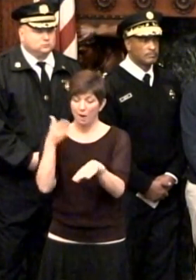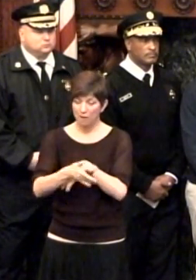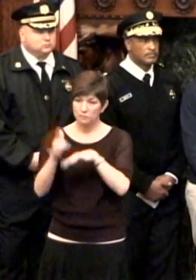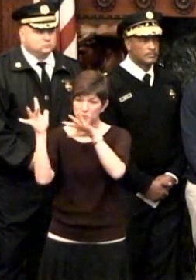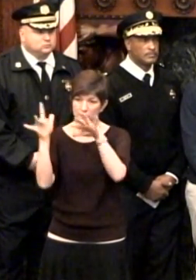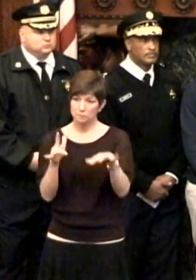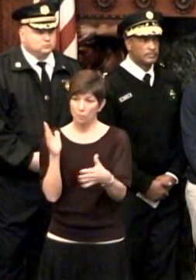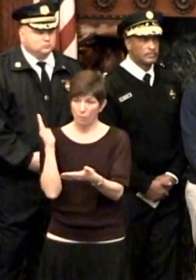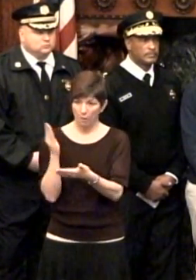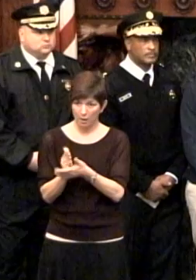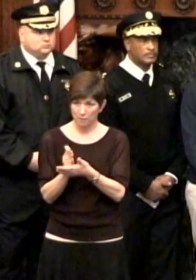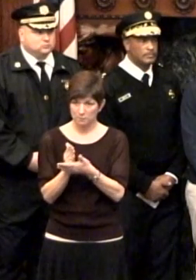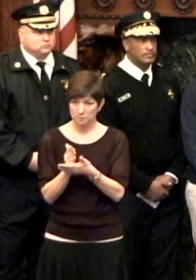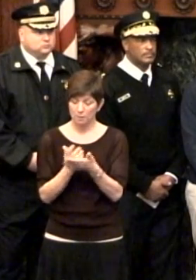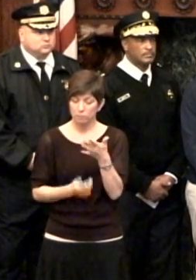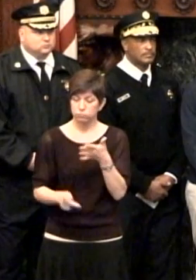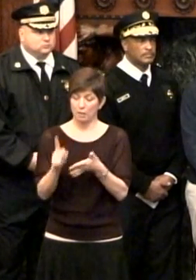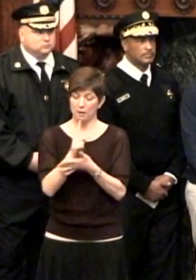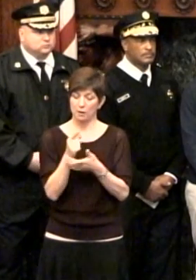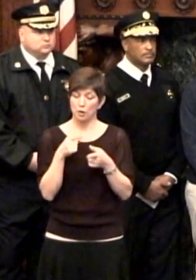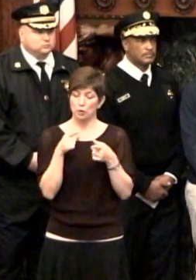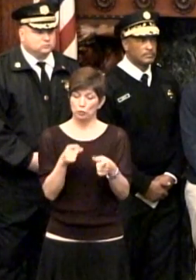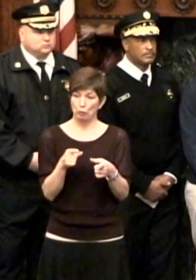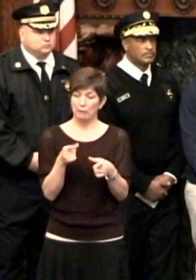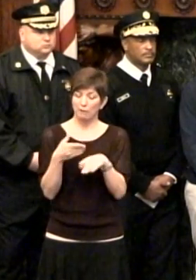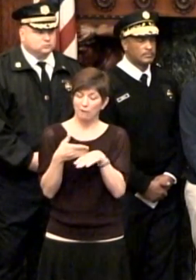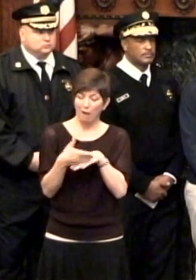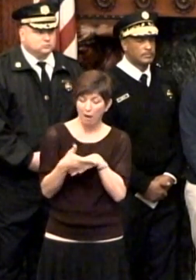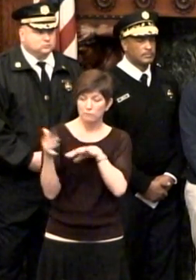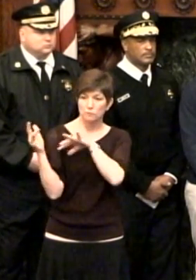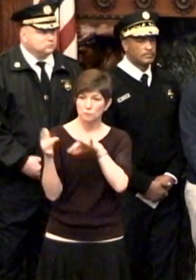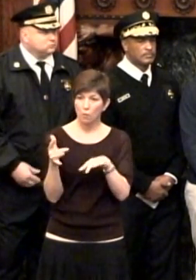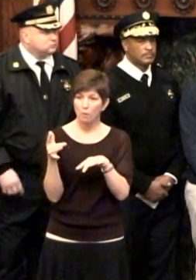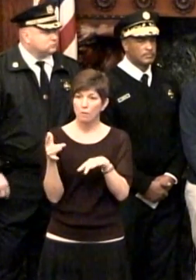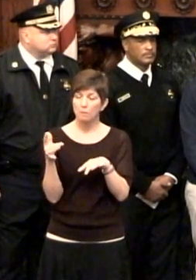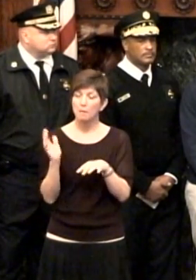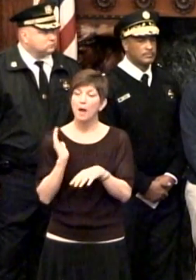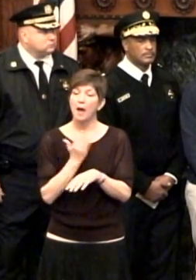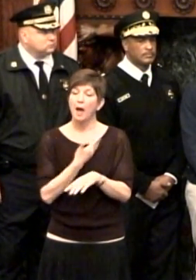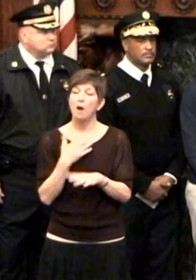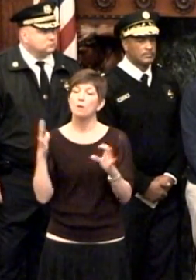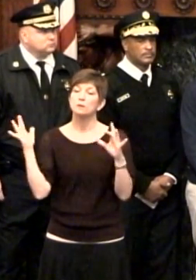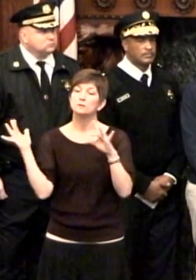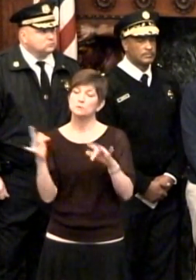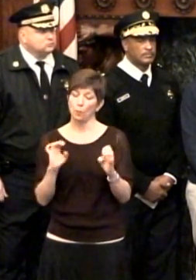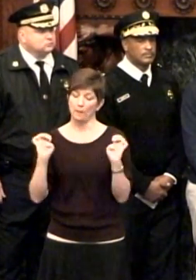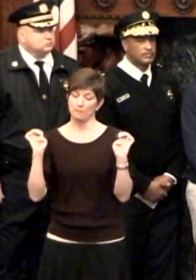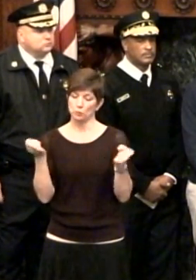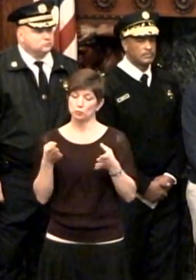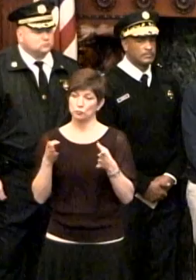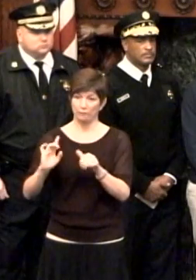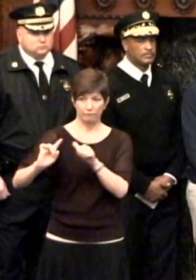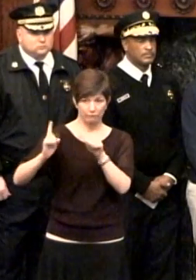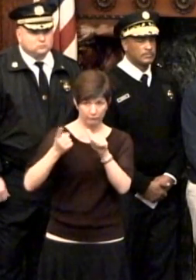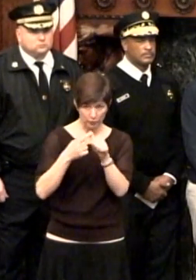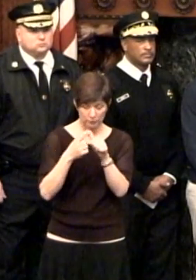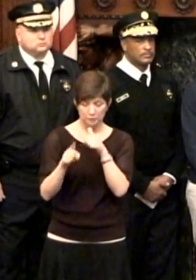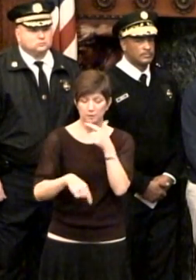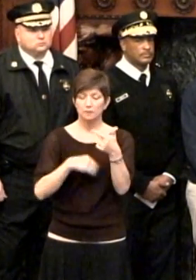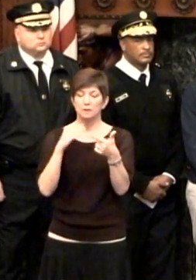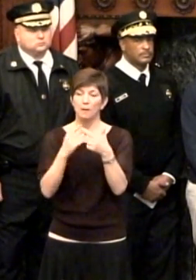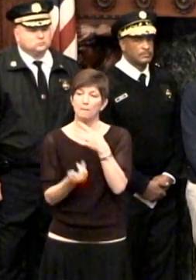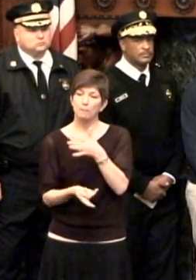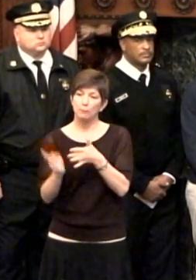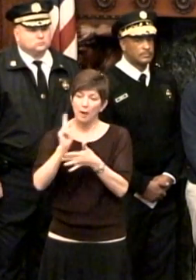Our priority during and immediately after the storm is to clear our snow emergency routes first, move on to our